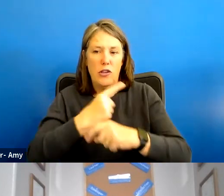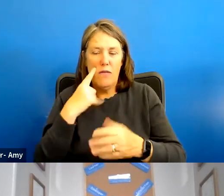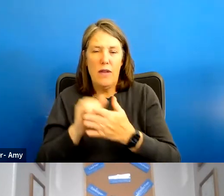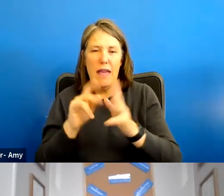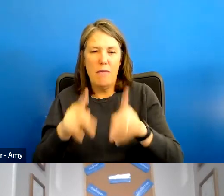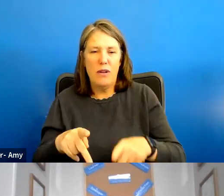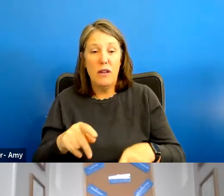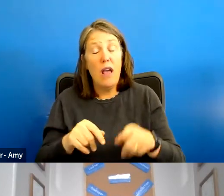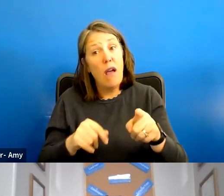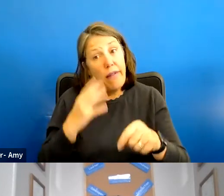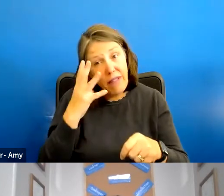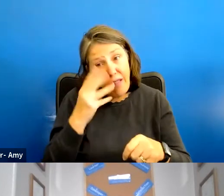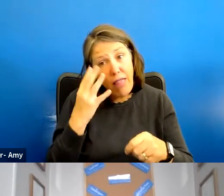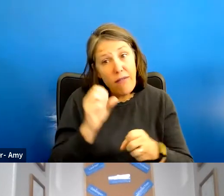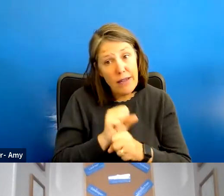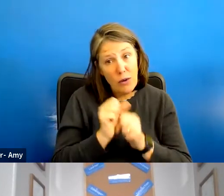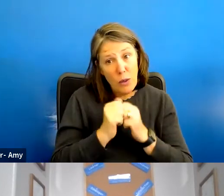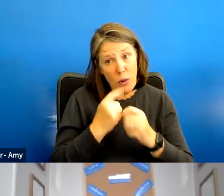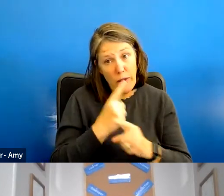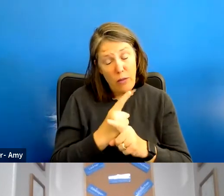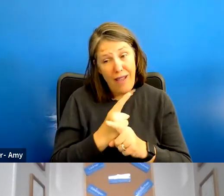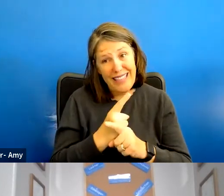They're lovely to work with, aren't they?